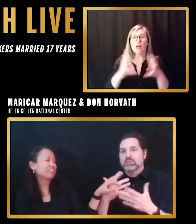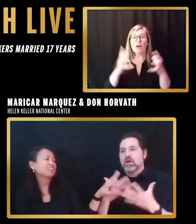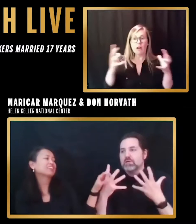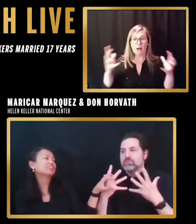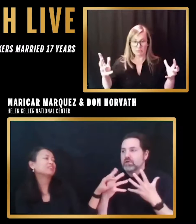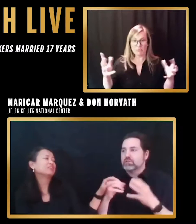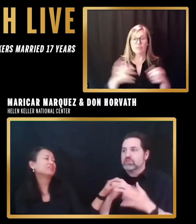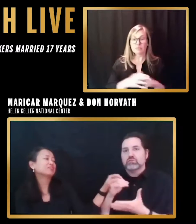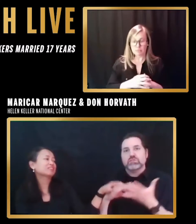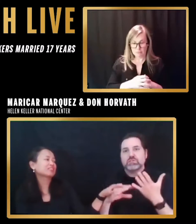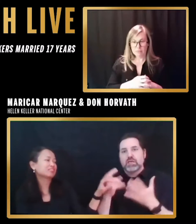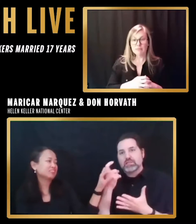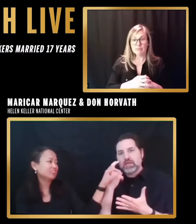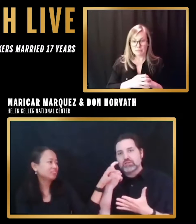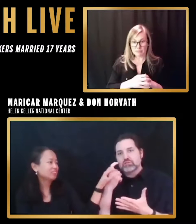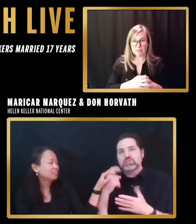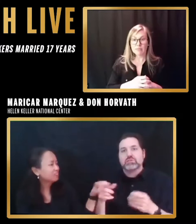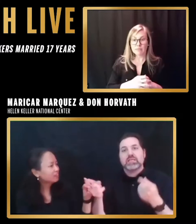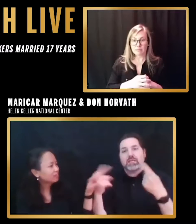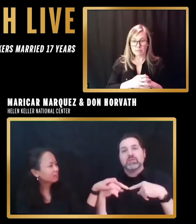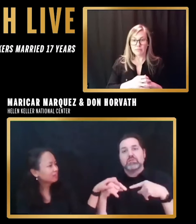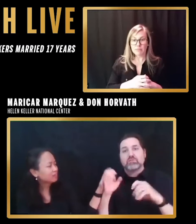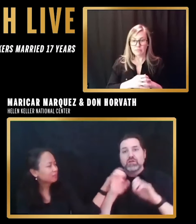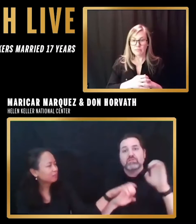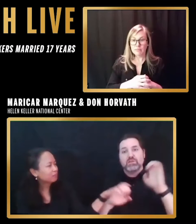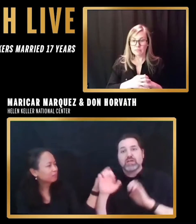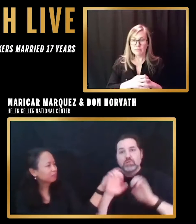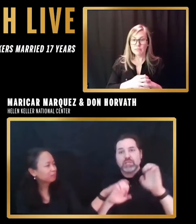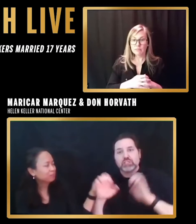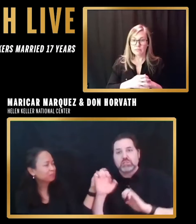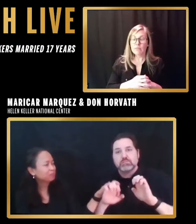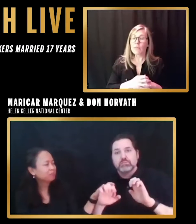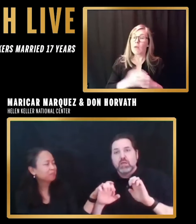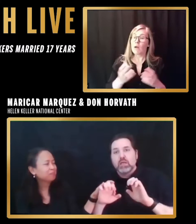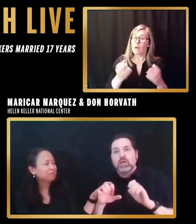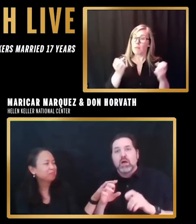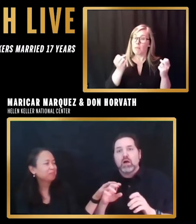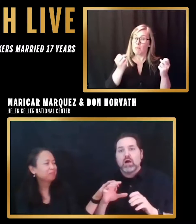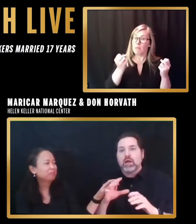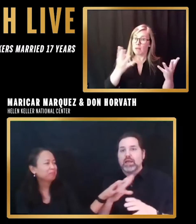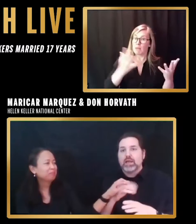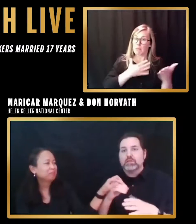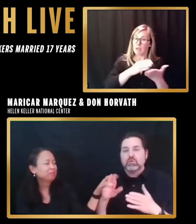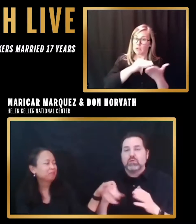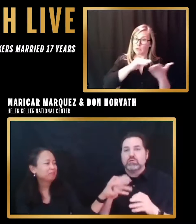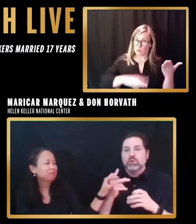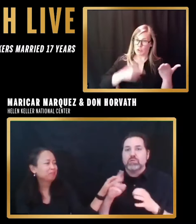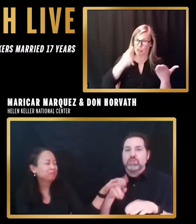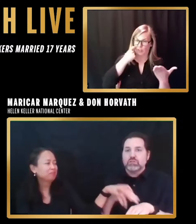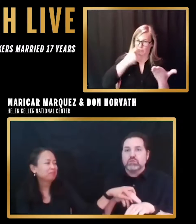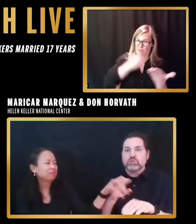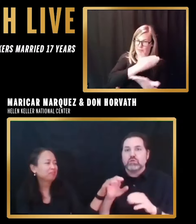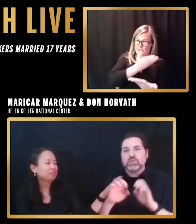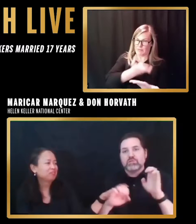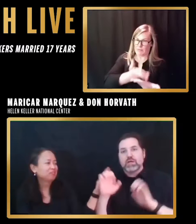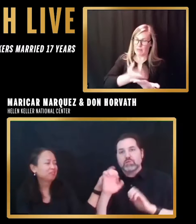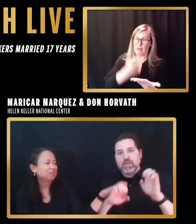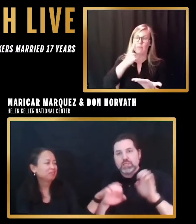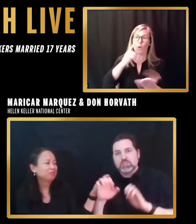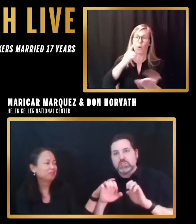had a lot of students that just recently came in for evaluation. And normally what we do